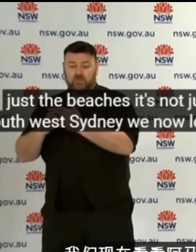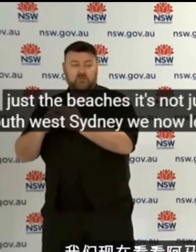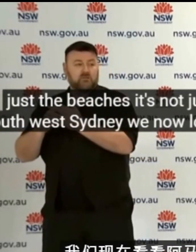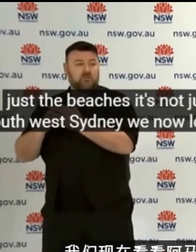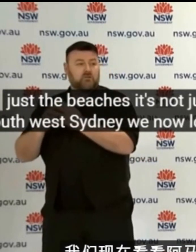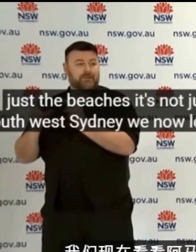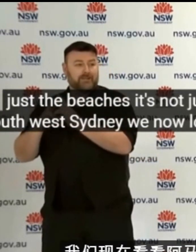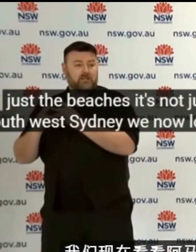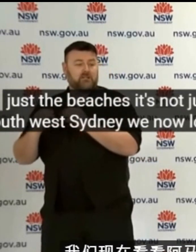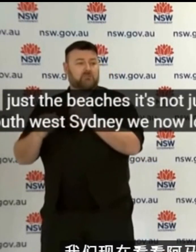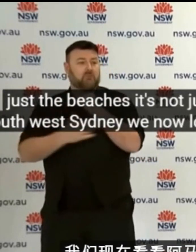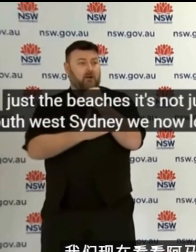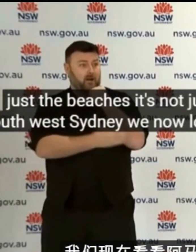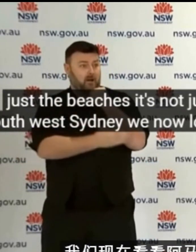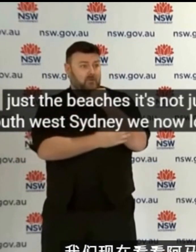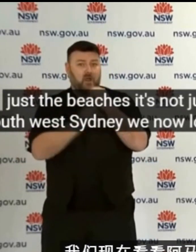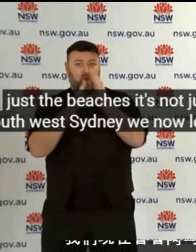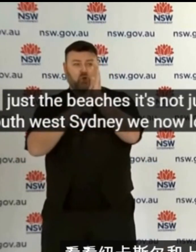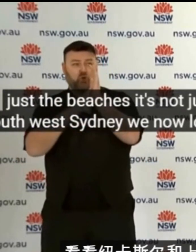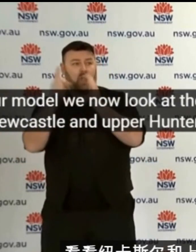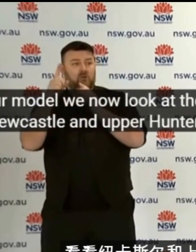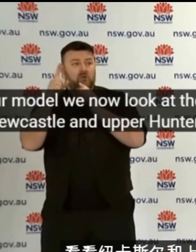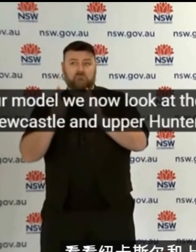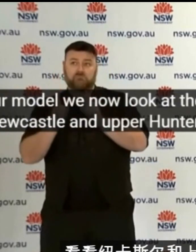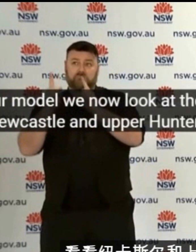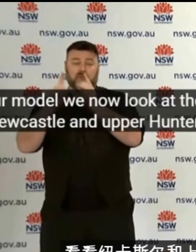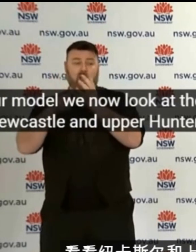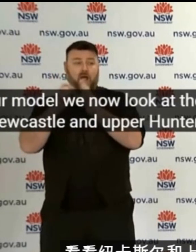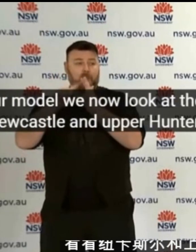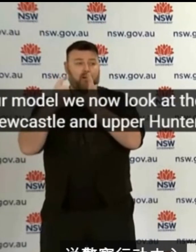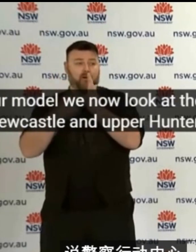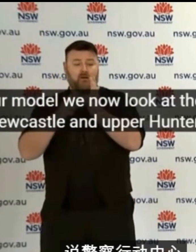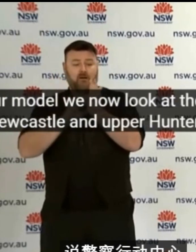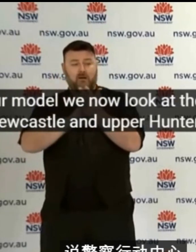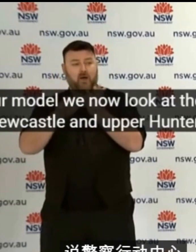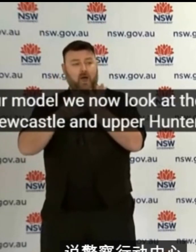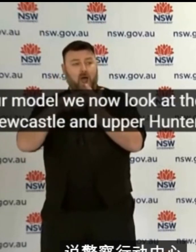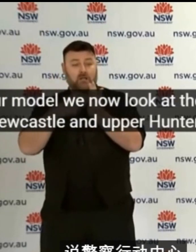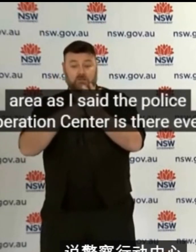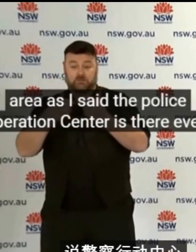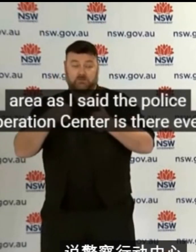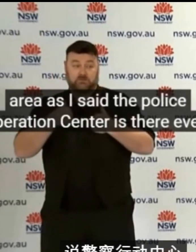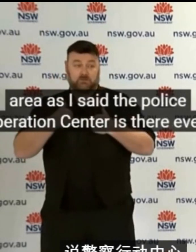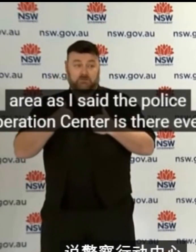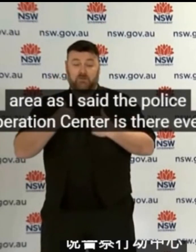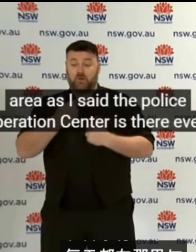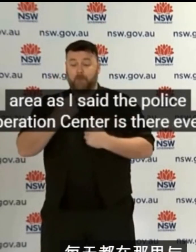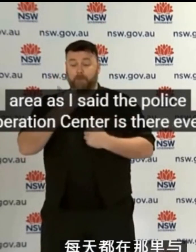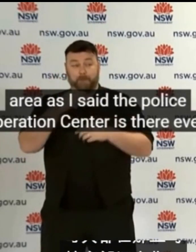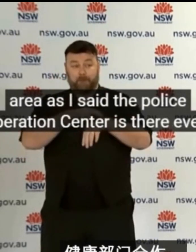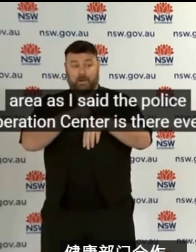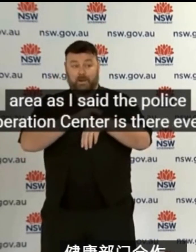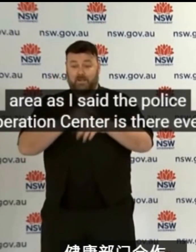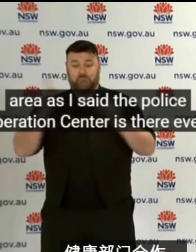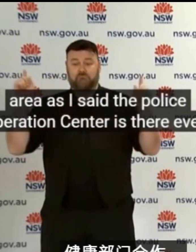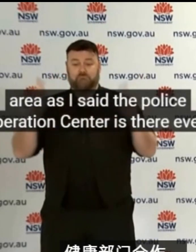the Newcastle and Upper Hunter area. As I said, the Police Operations Centre is there every single day to work with health